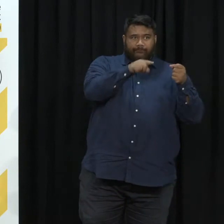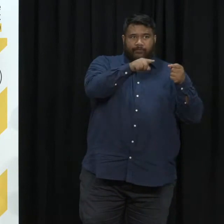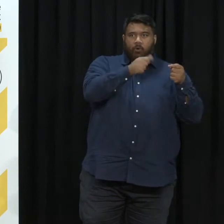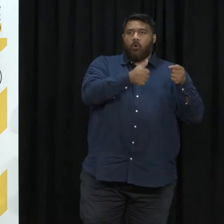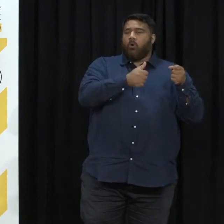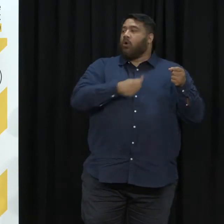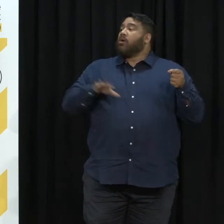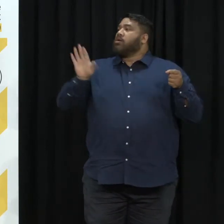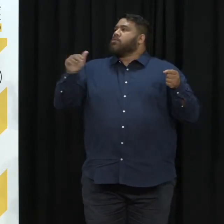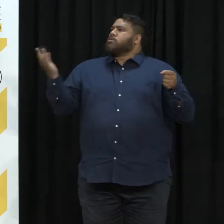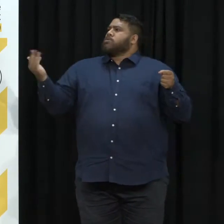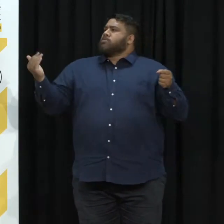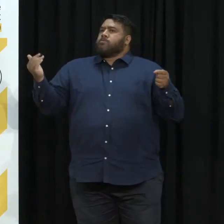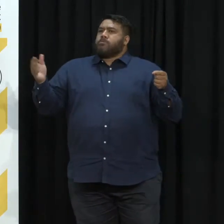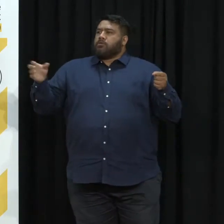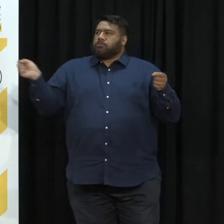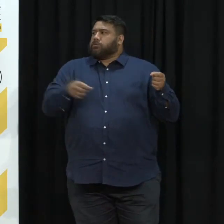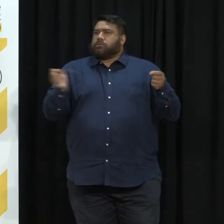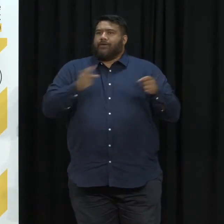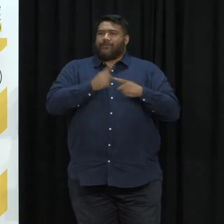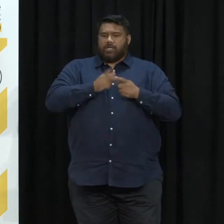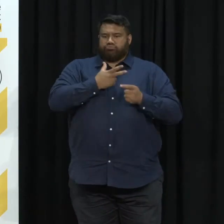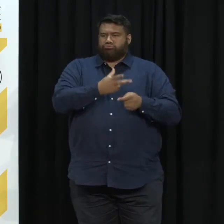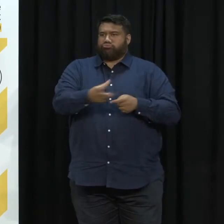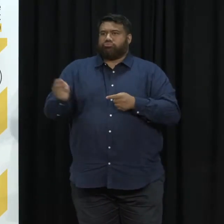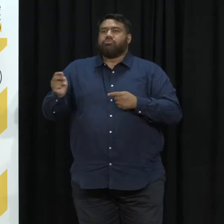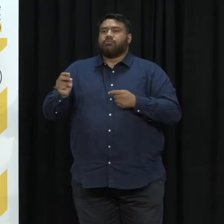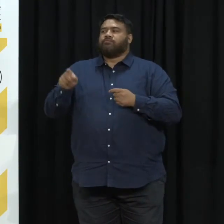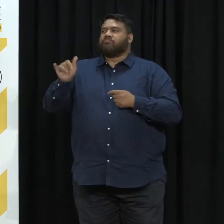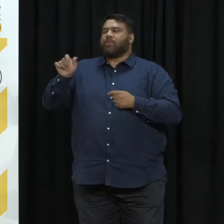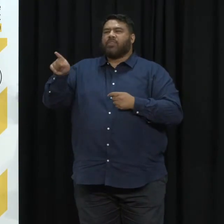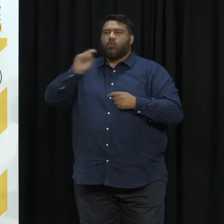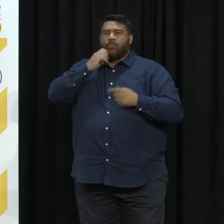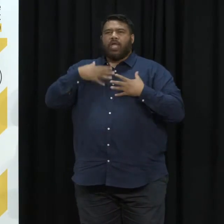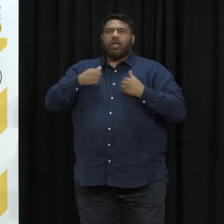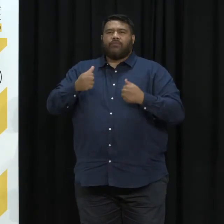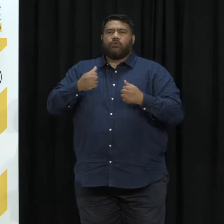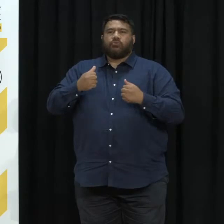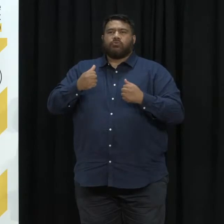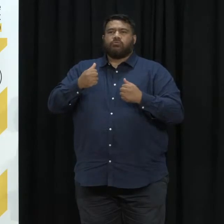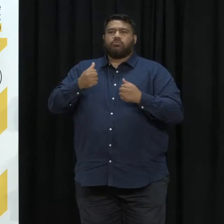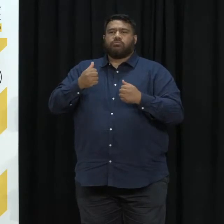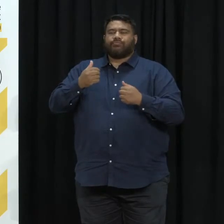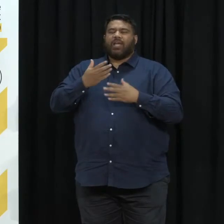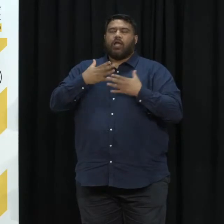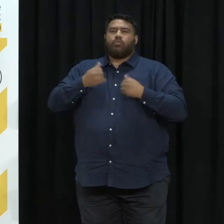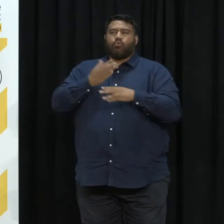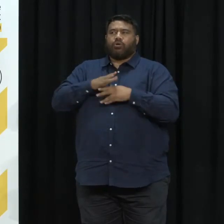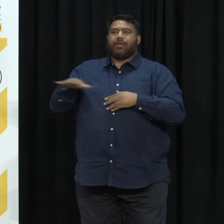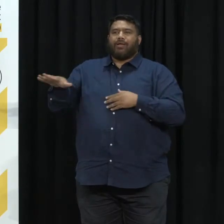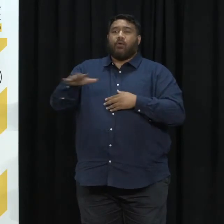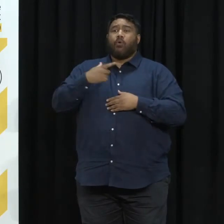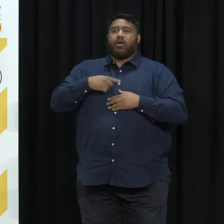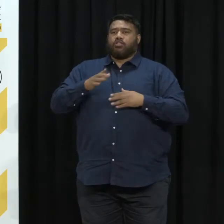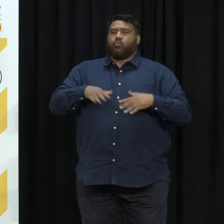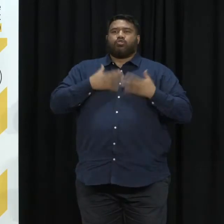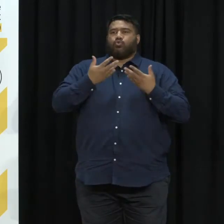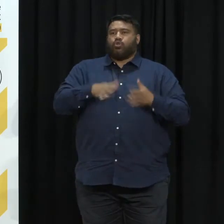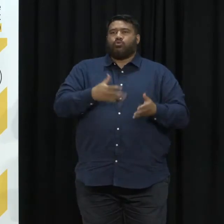and vaccinate them to make sure that there is no wastage once we've taken vials out of the ultra